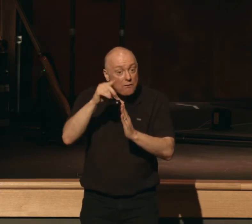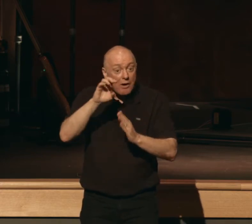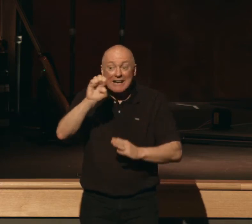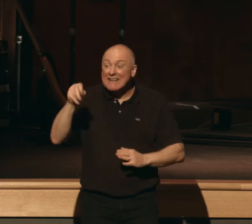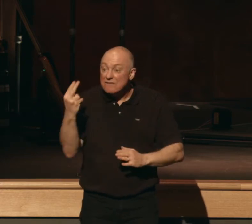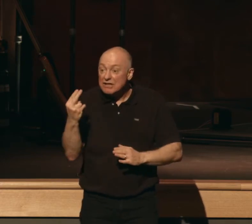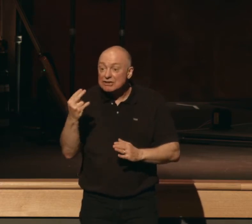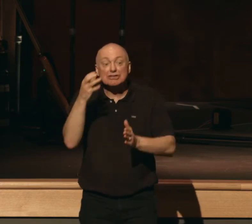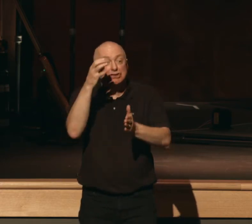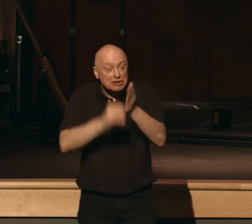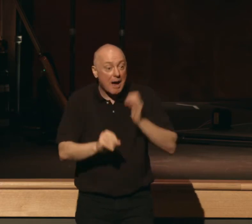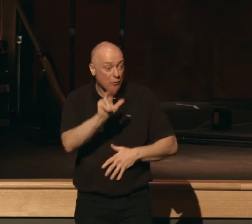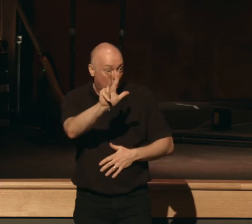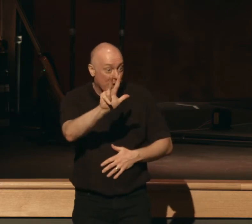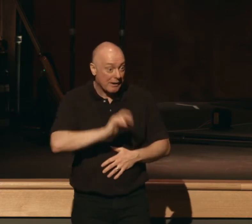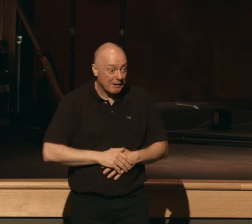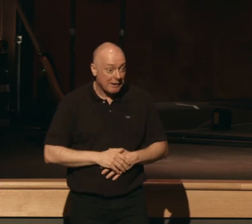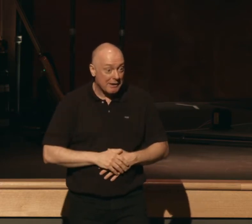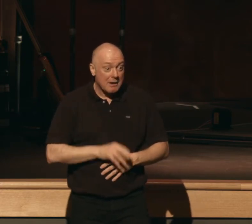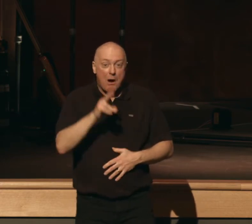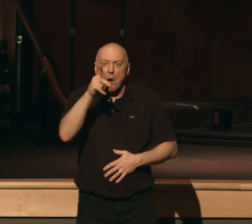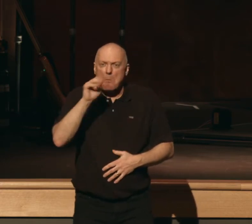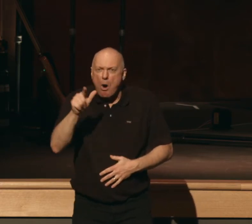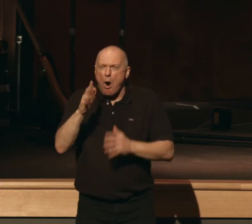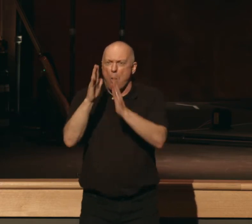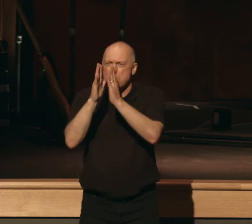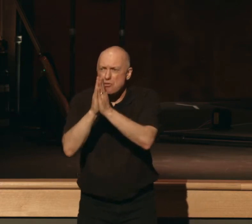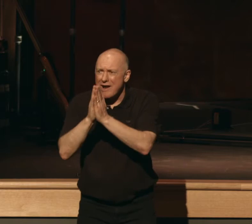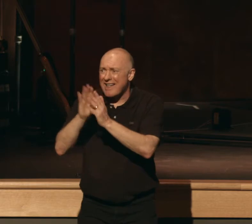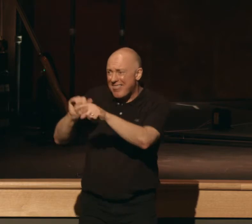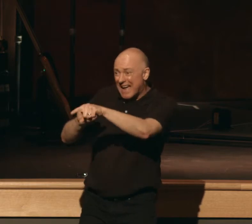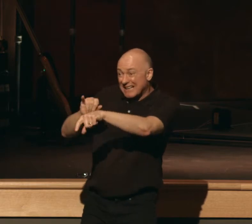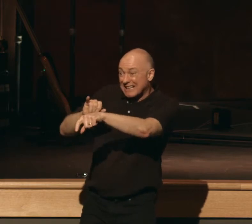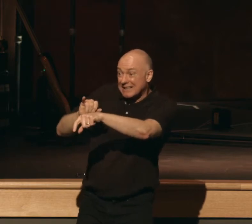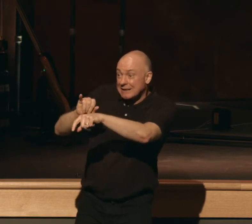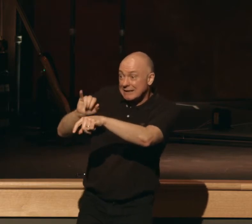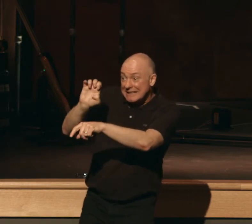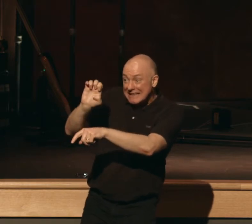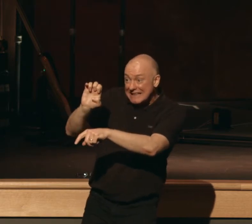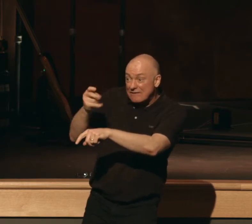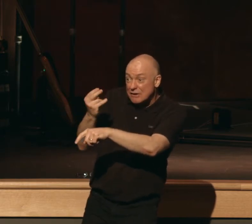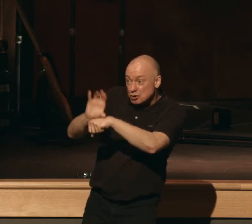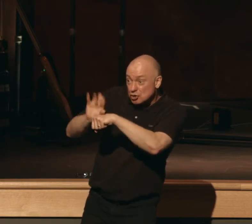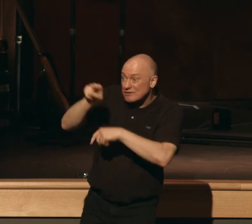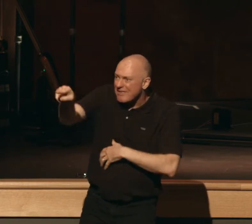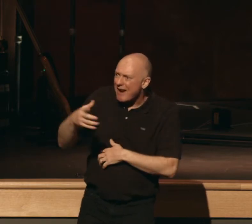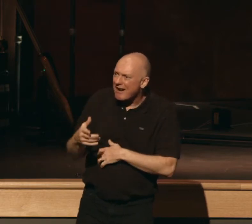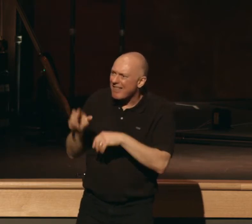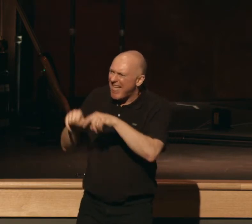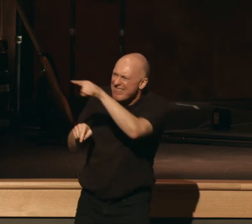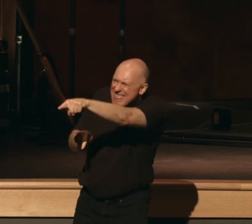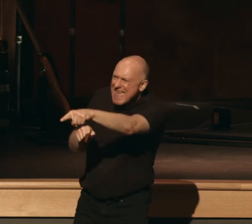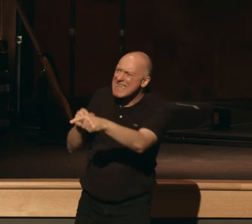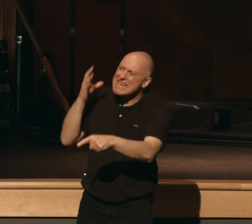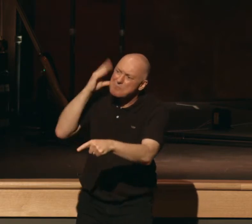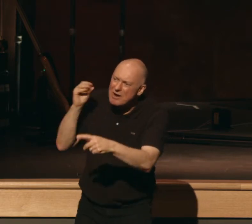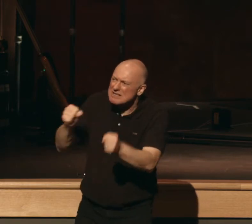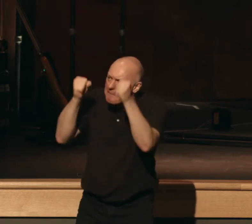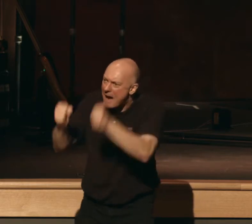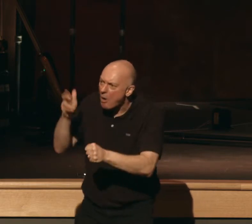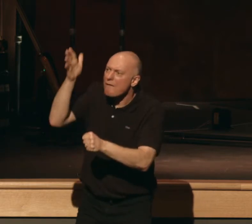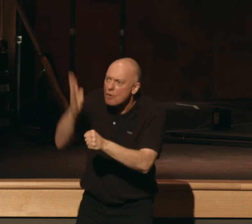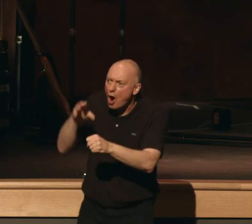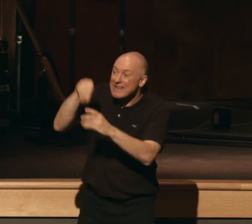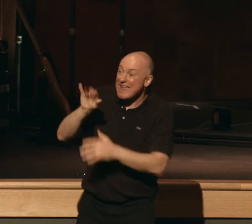in Ephesians chapter 3. He's praying that the Ephesians would experience the immeasurable power of